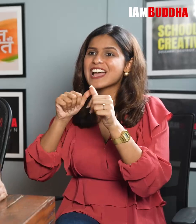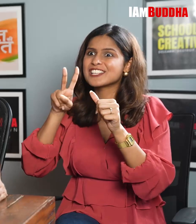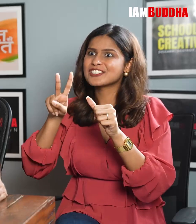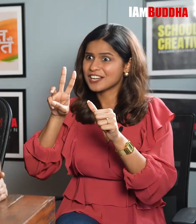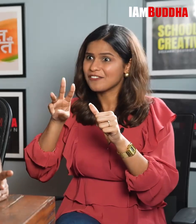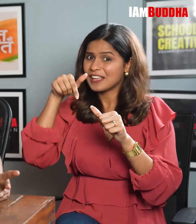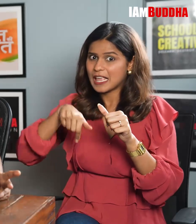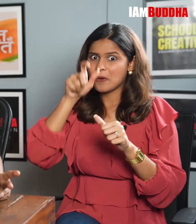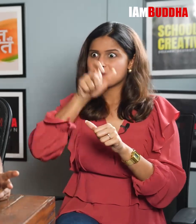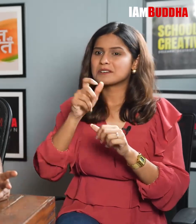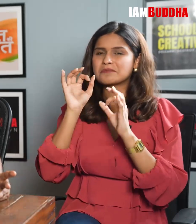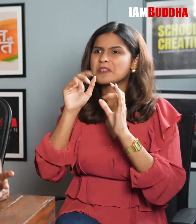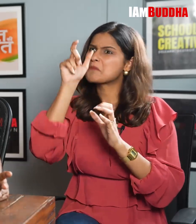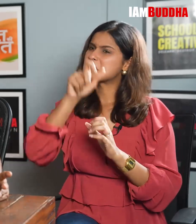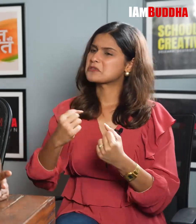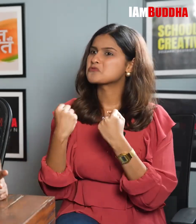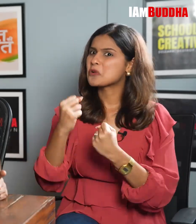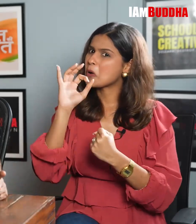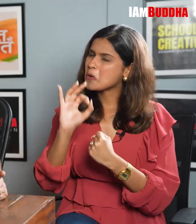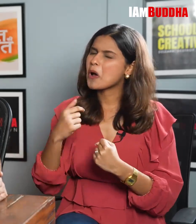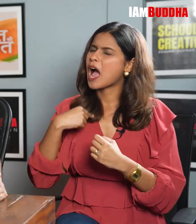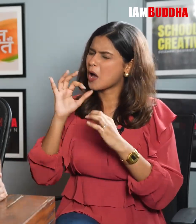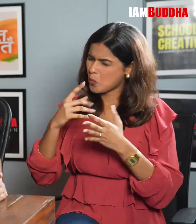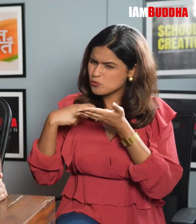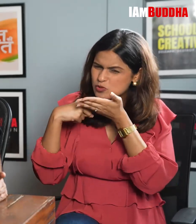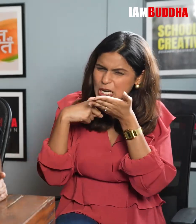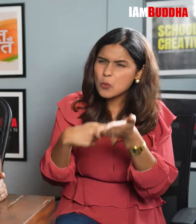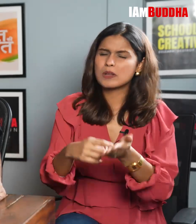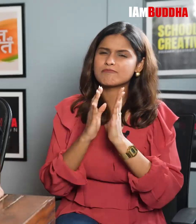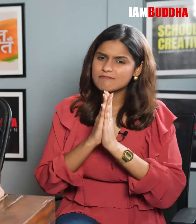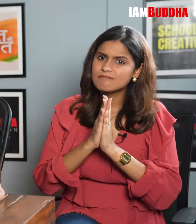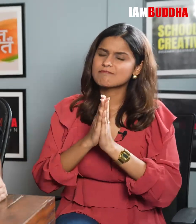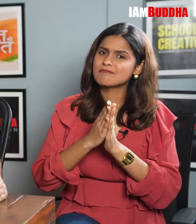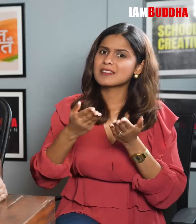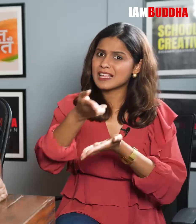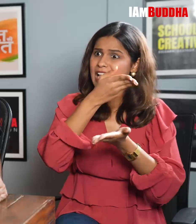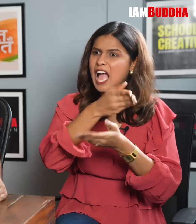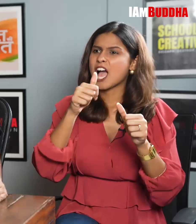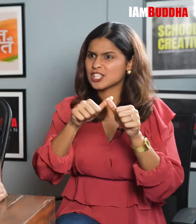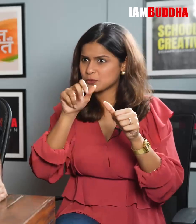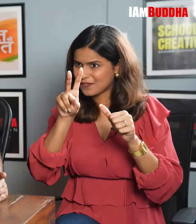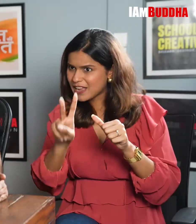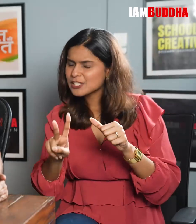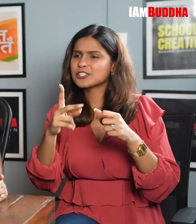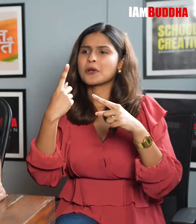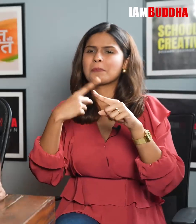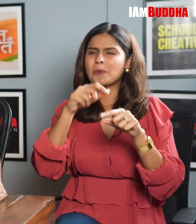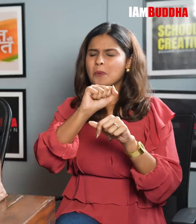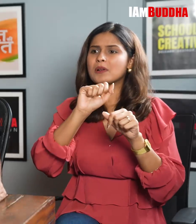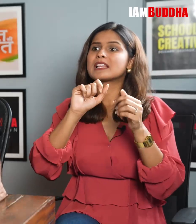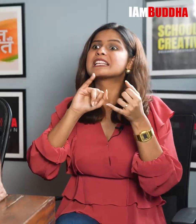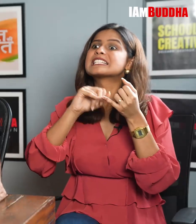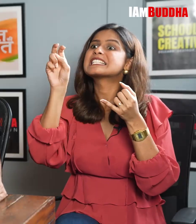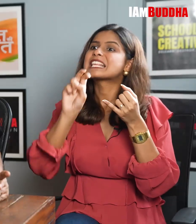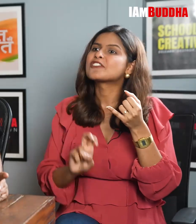person. And I definitely would like to appeal through this to him and to wonderful Secretary